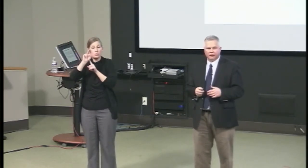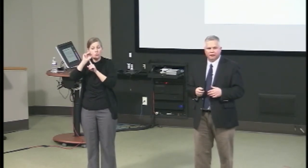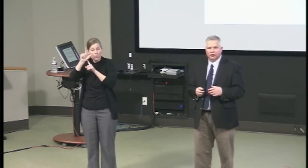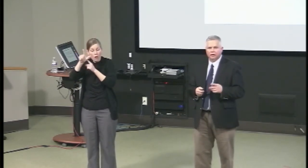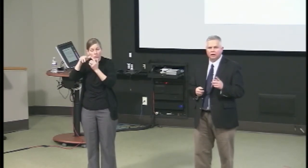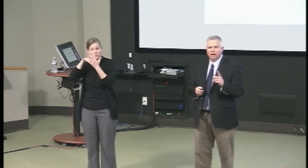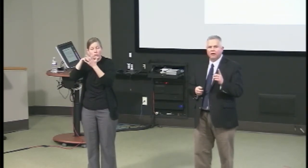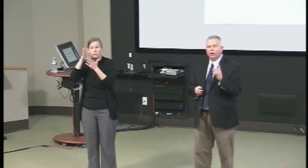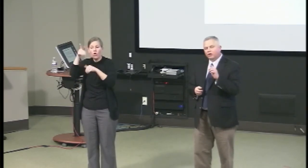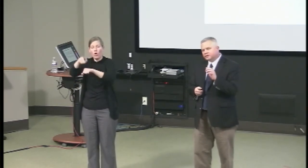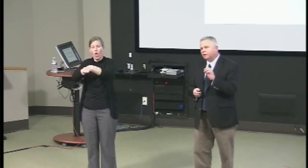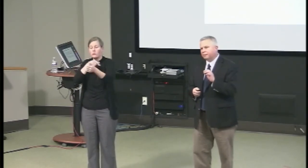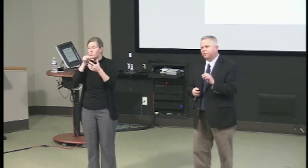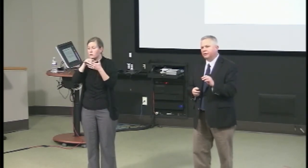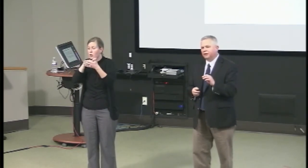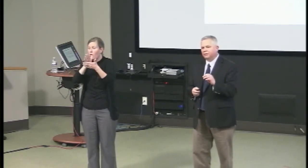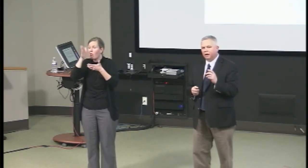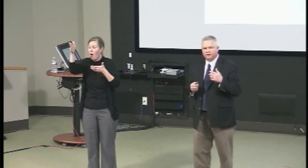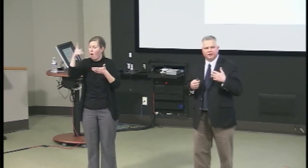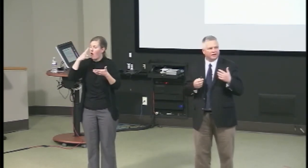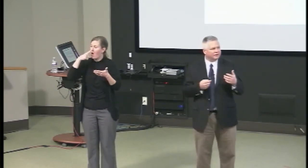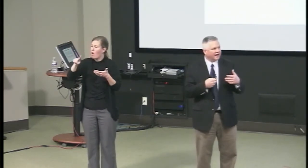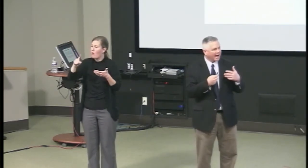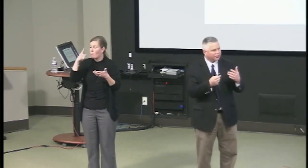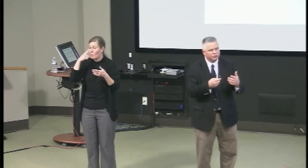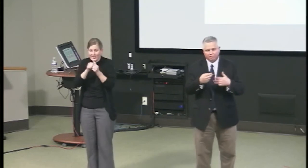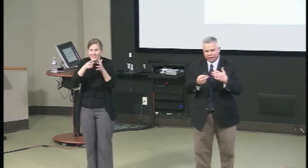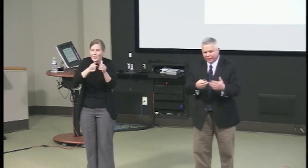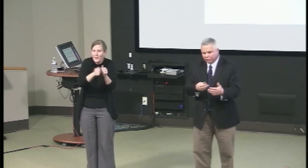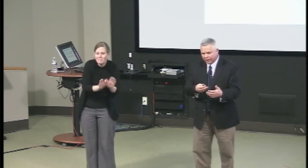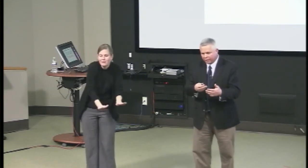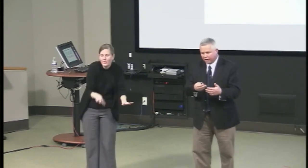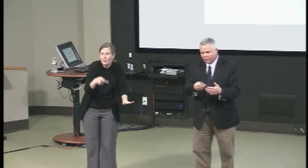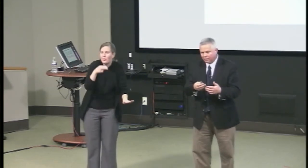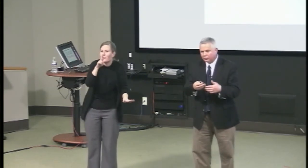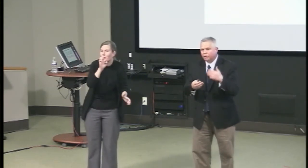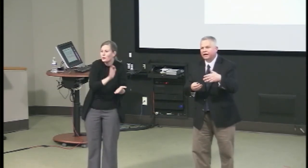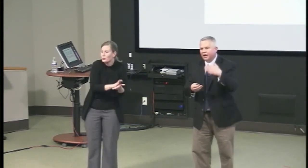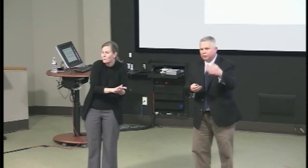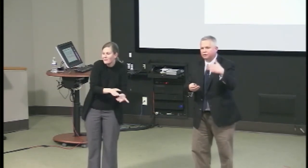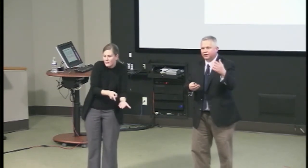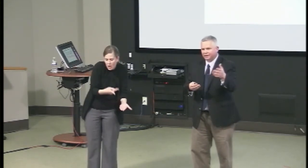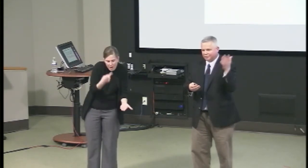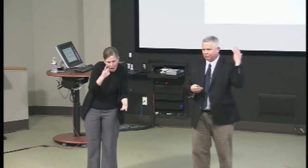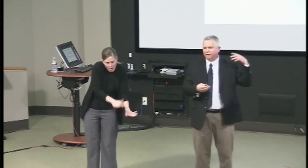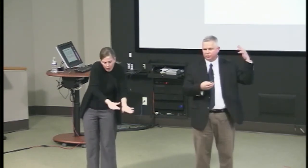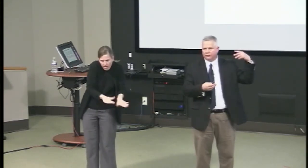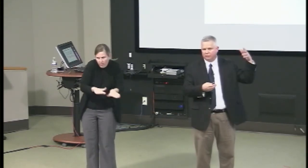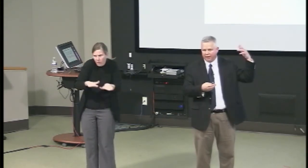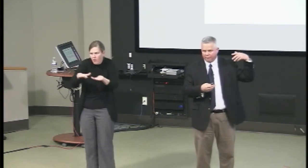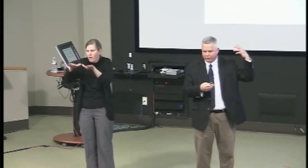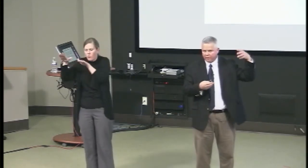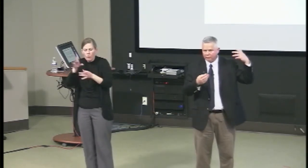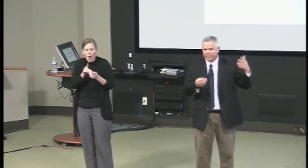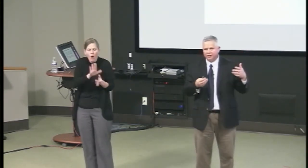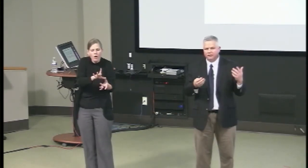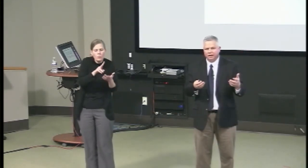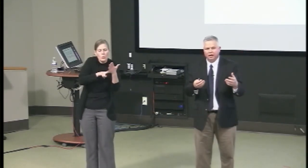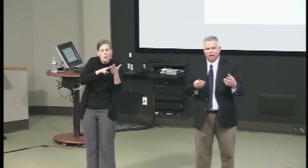online. Also at premium are studies that actually play with learning opportunities, what I was talking about